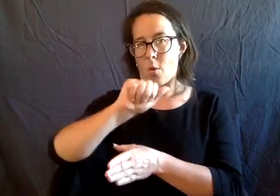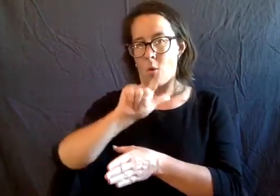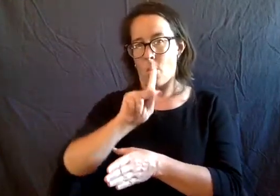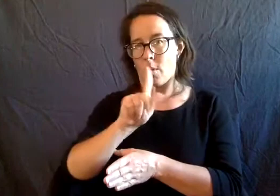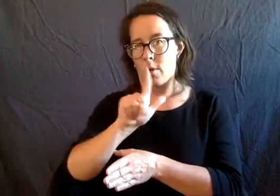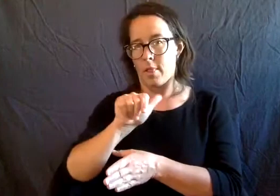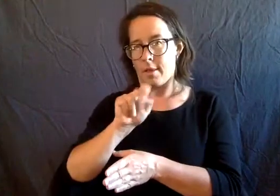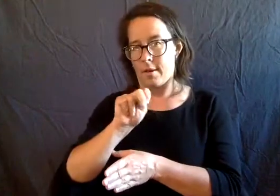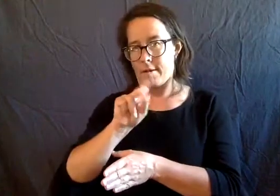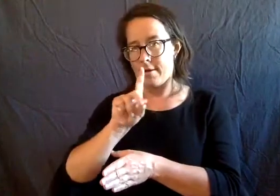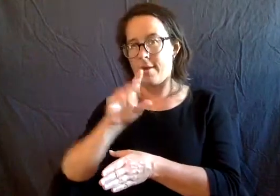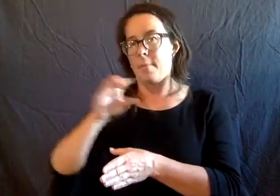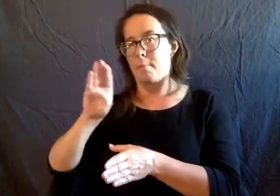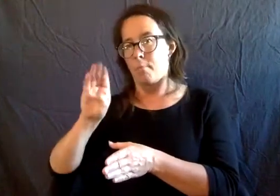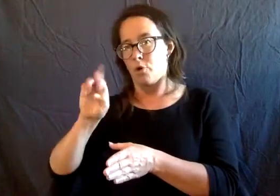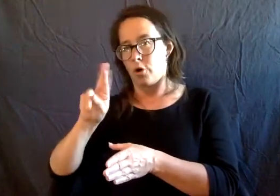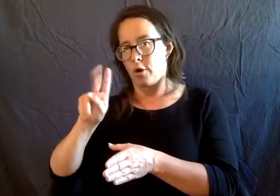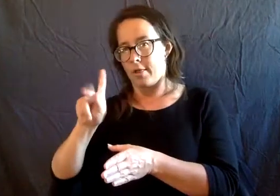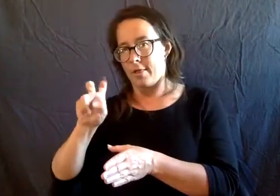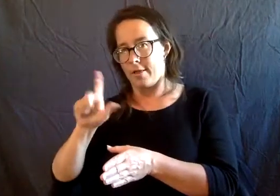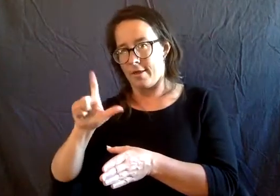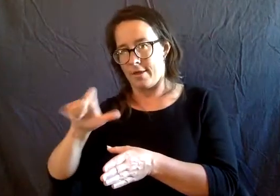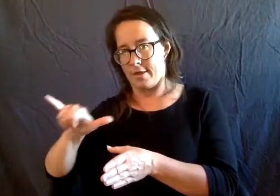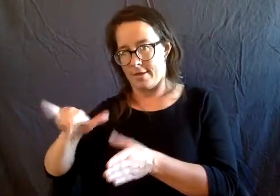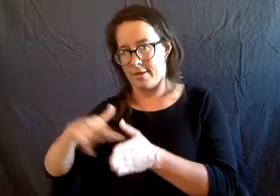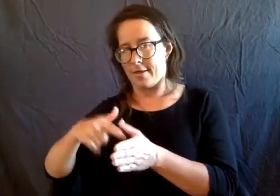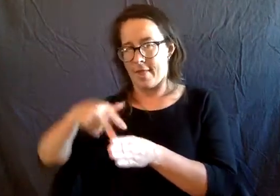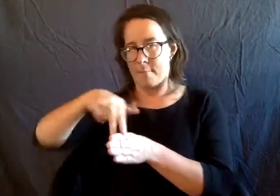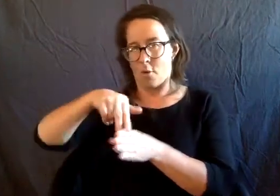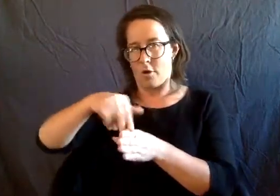it's quite humbling to be on one of these